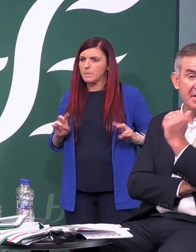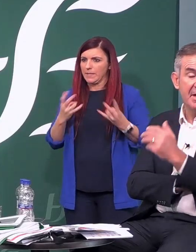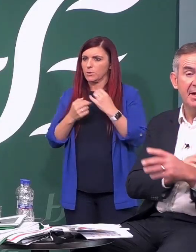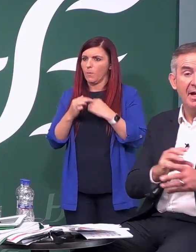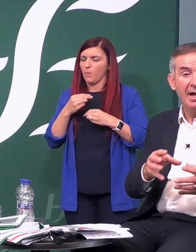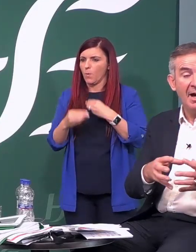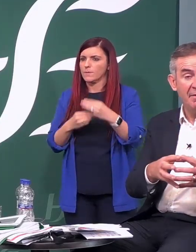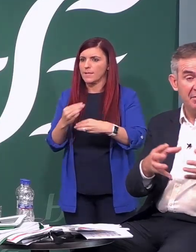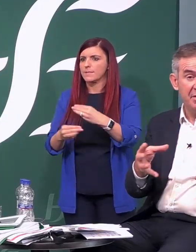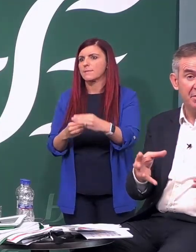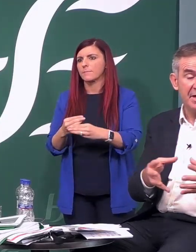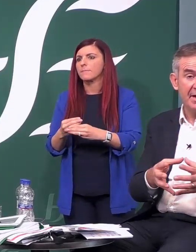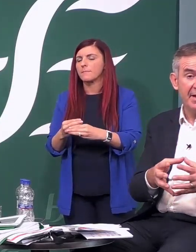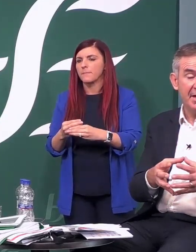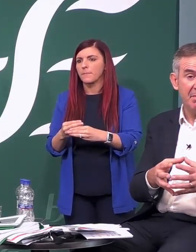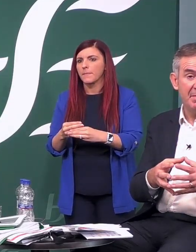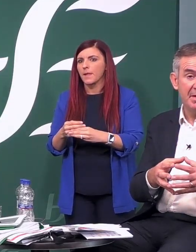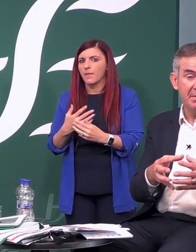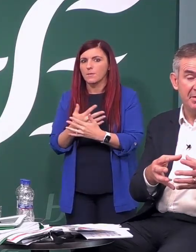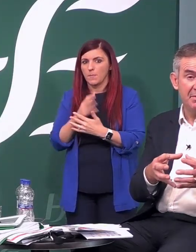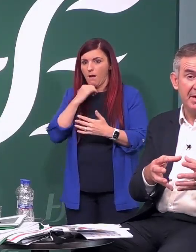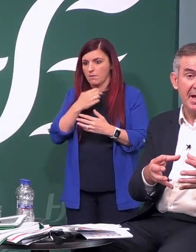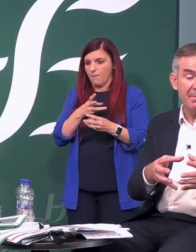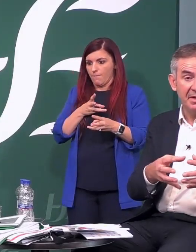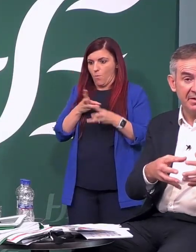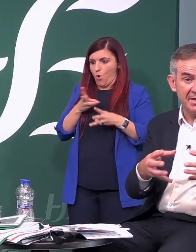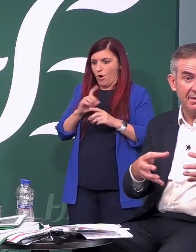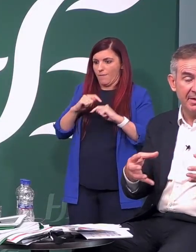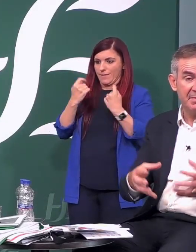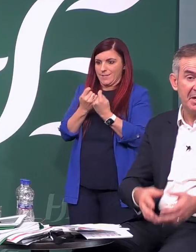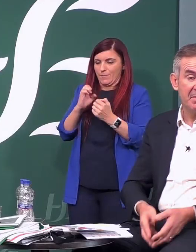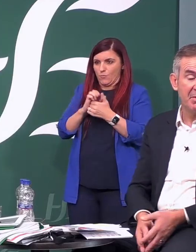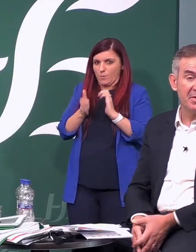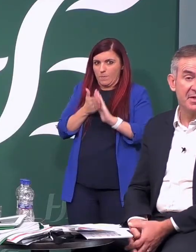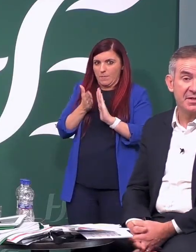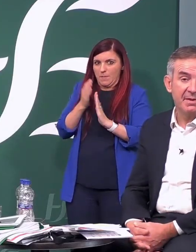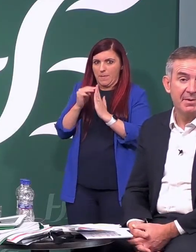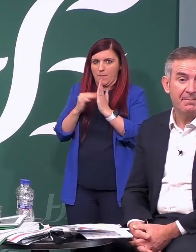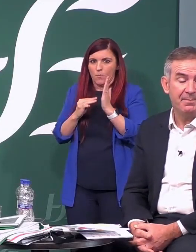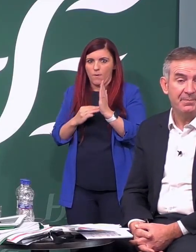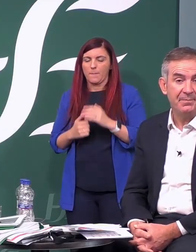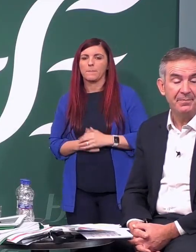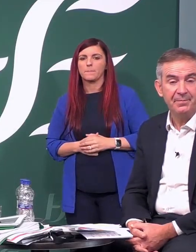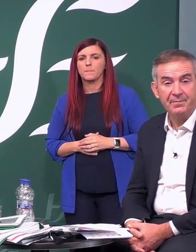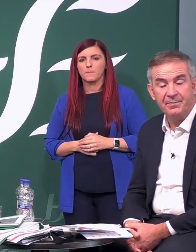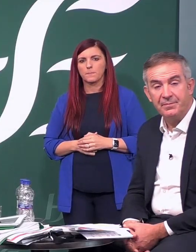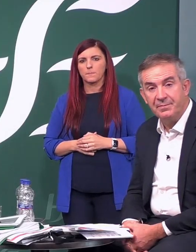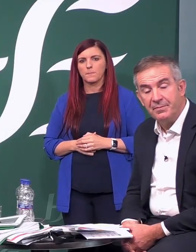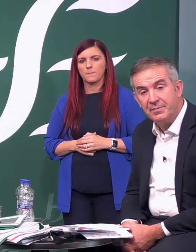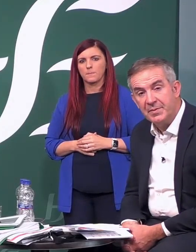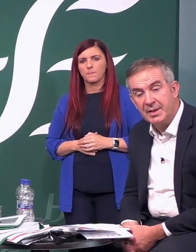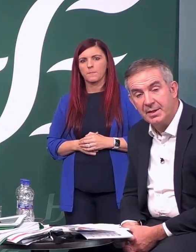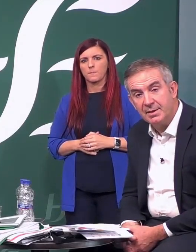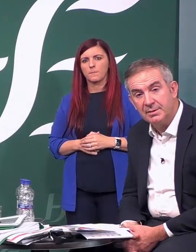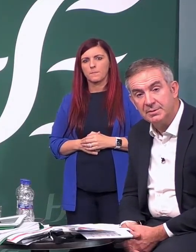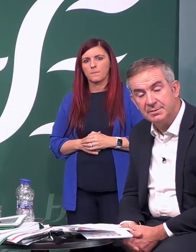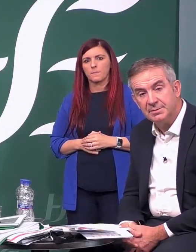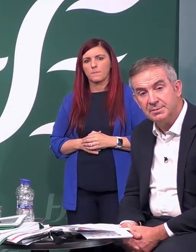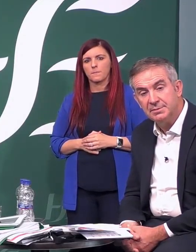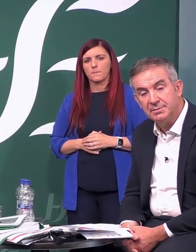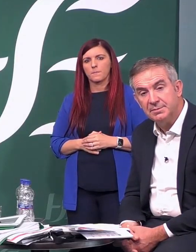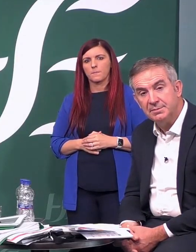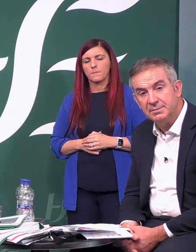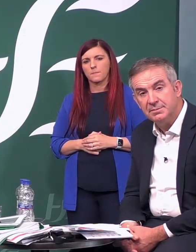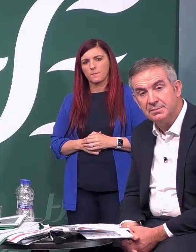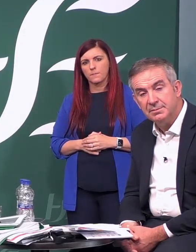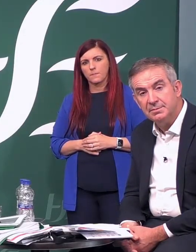many months, have introduced a lot of that capability, which is really helping to accelerate and speed up the process as well. And there was some communication